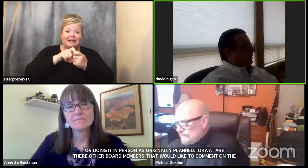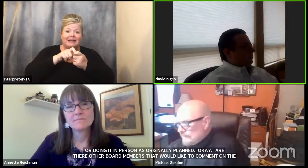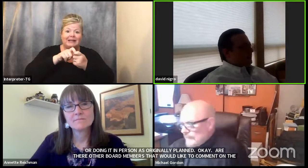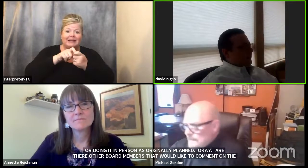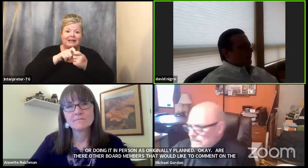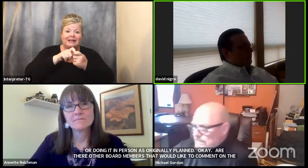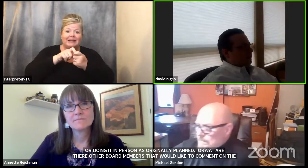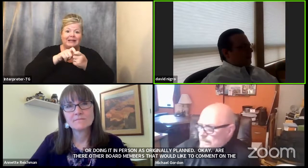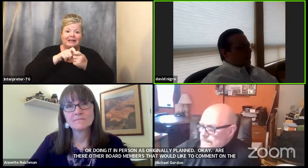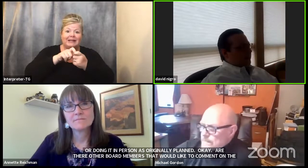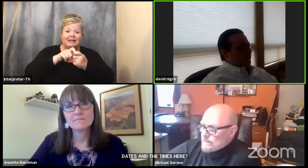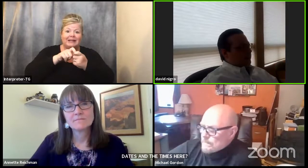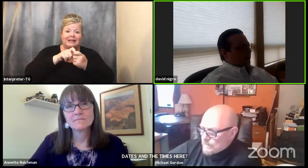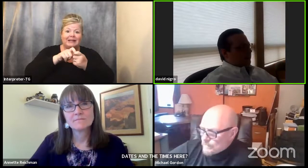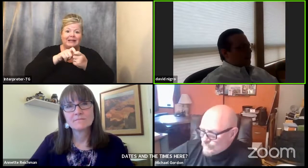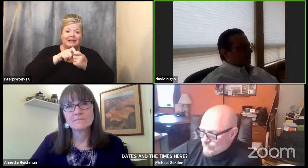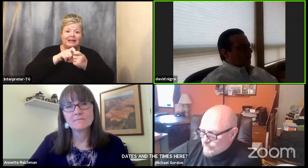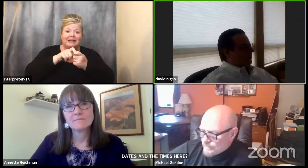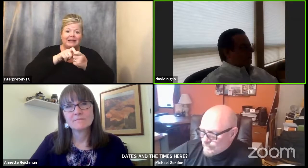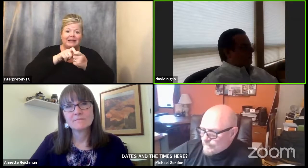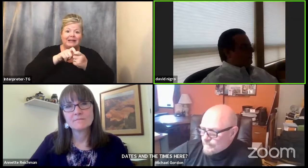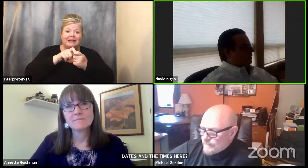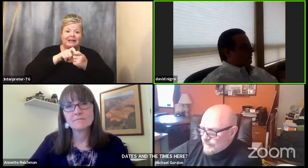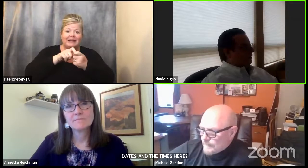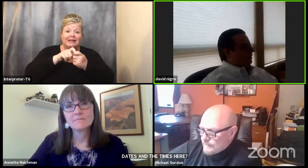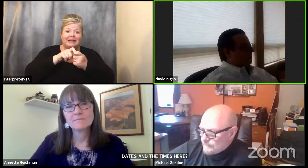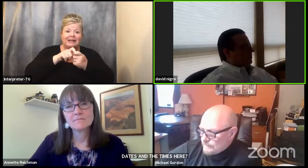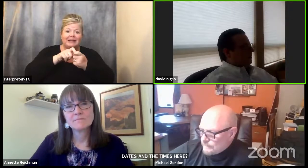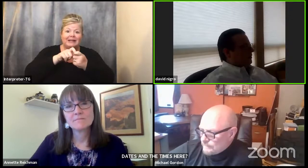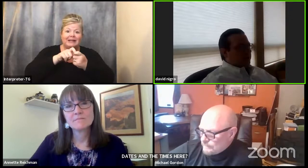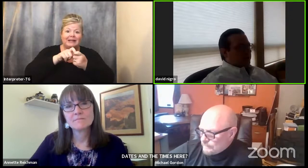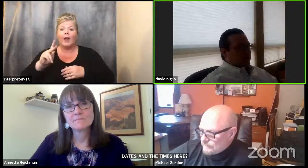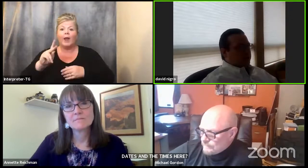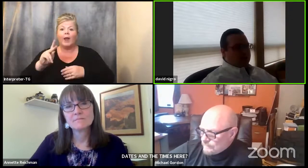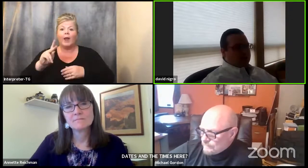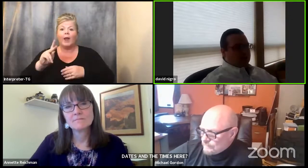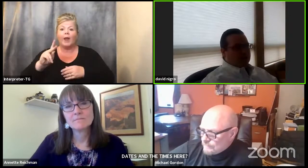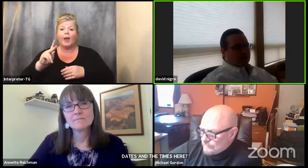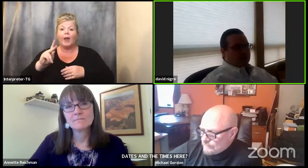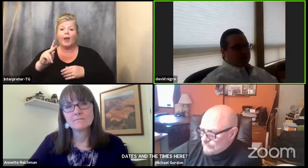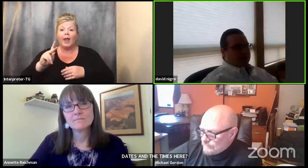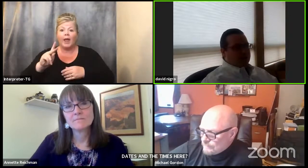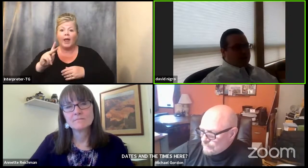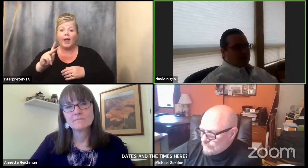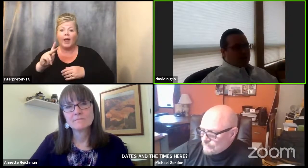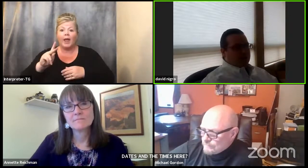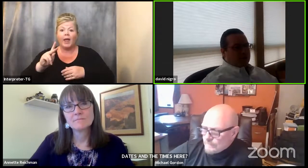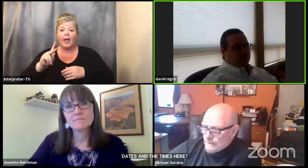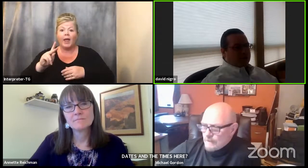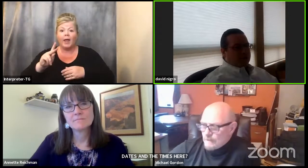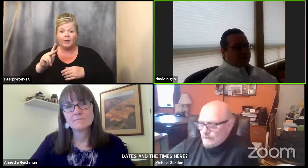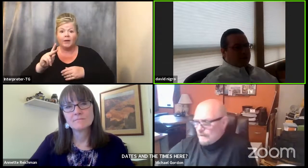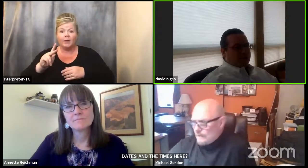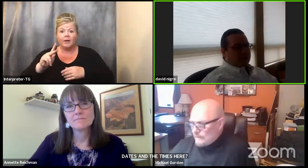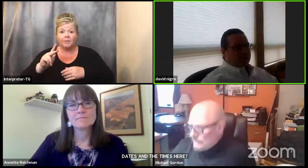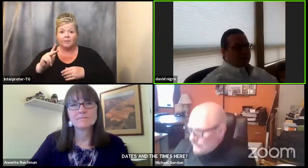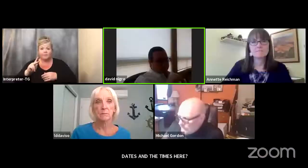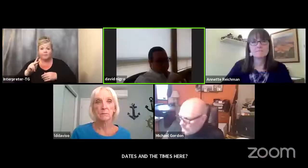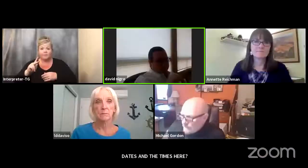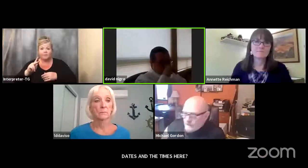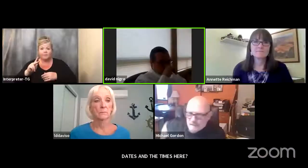Again, we're approving the dates only, not necessarily the form of the meeting, electronic or in person. I see Mike Gordon has started